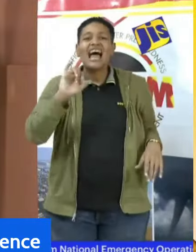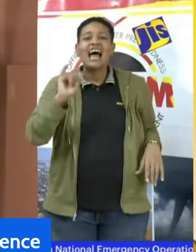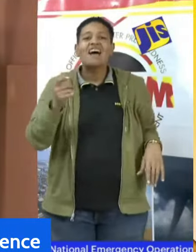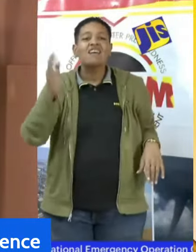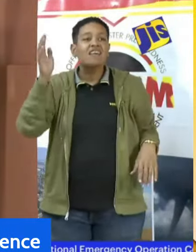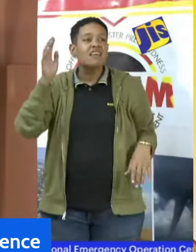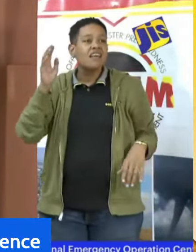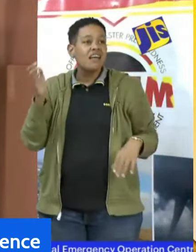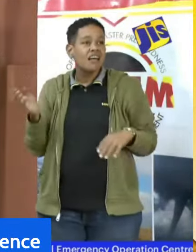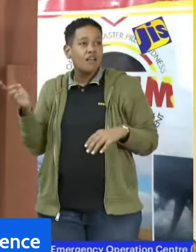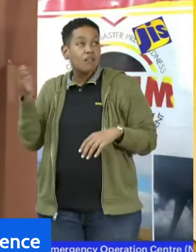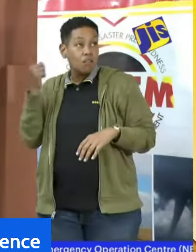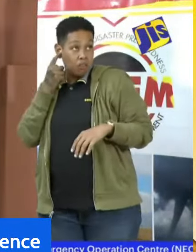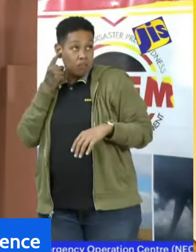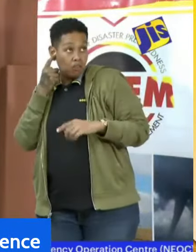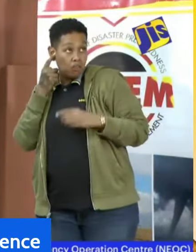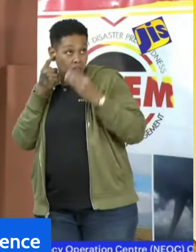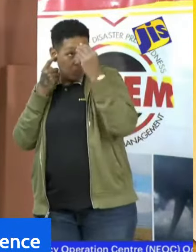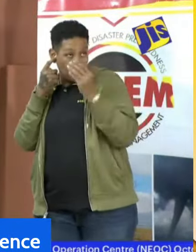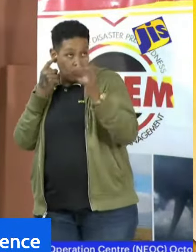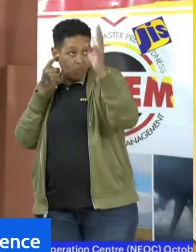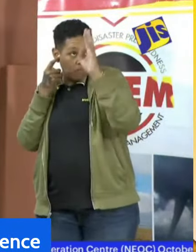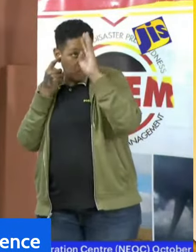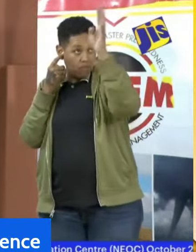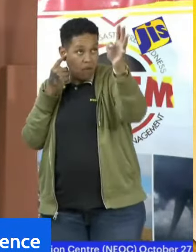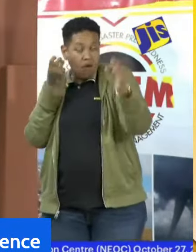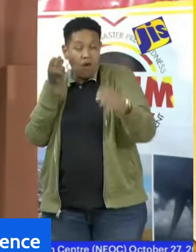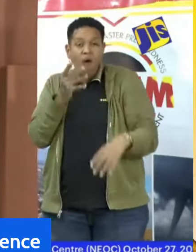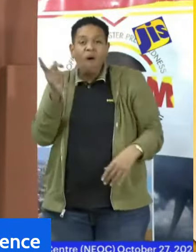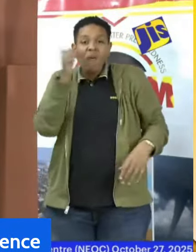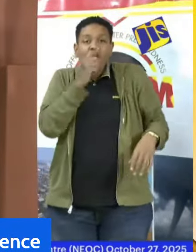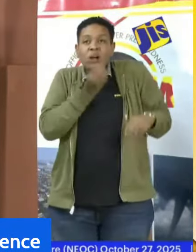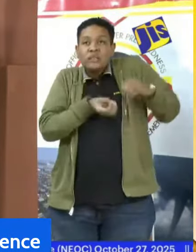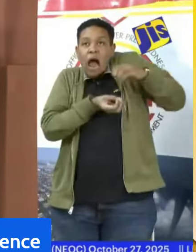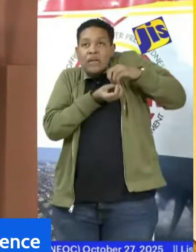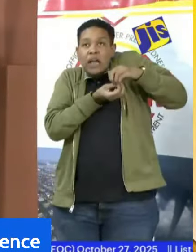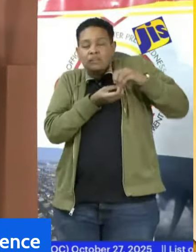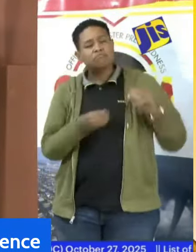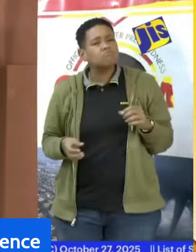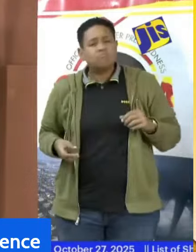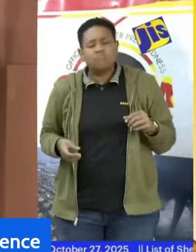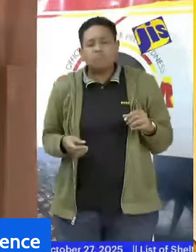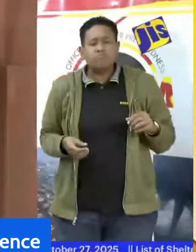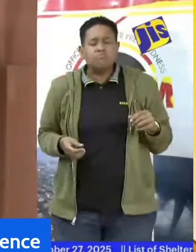hearsay or faked information. It is the information